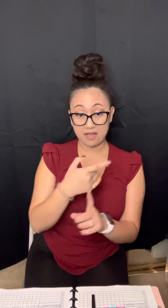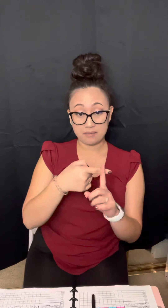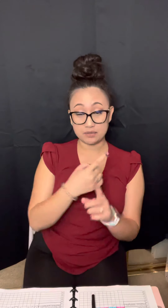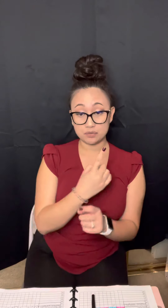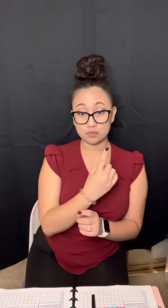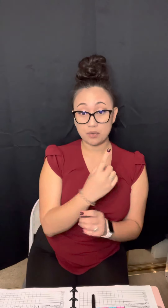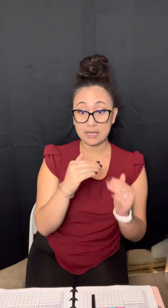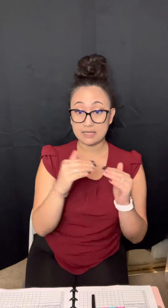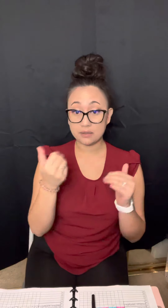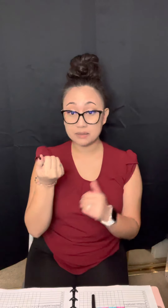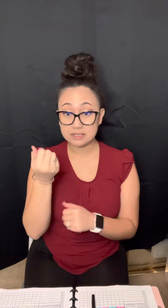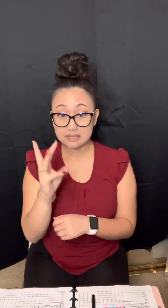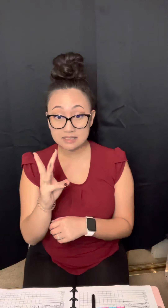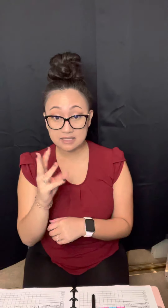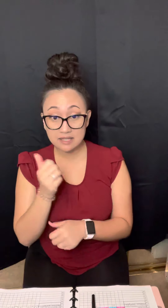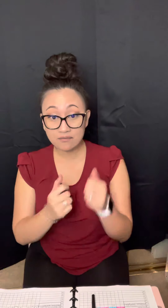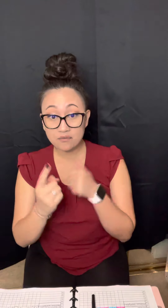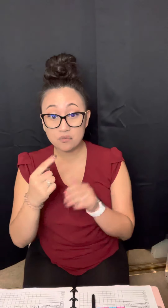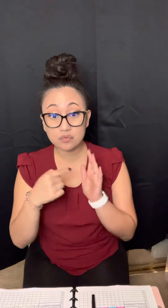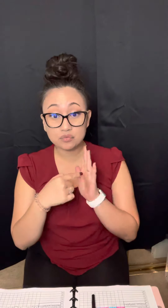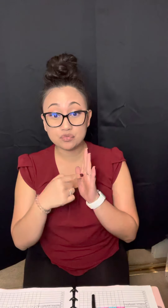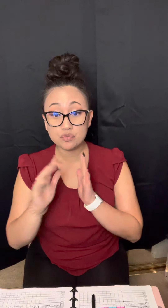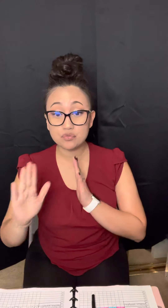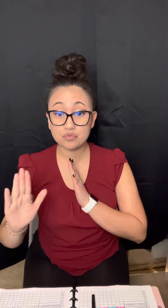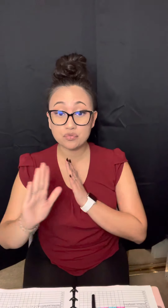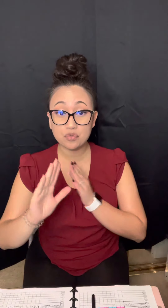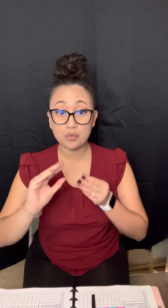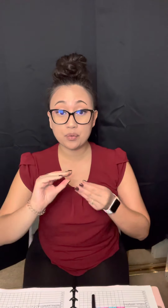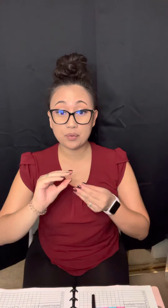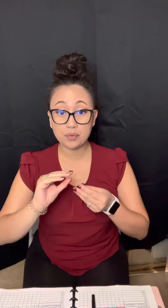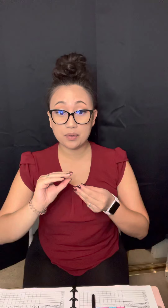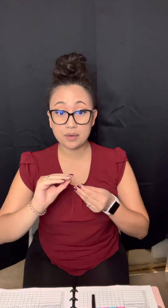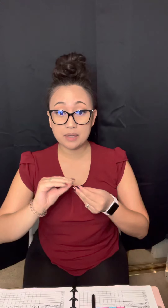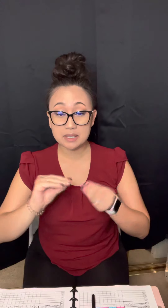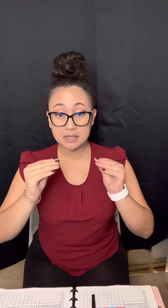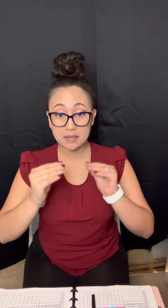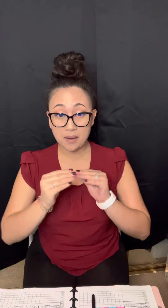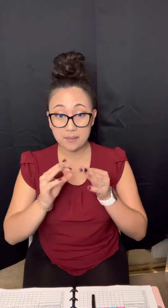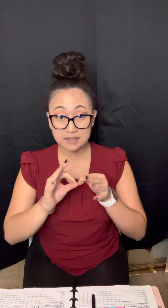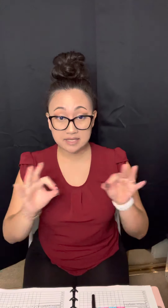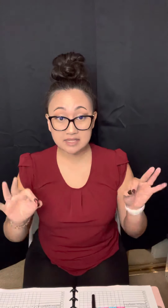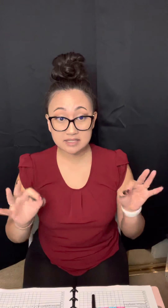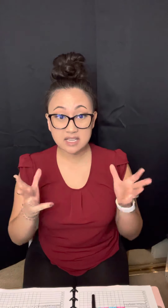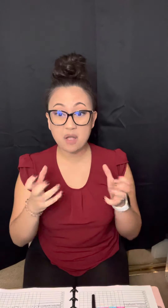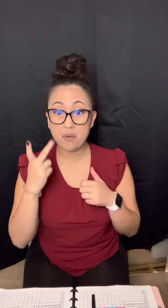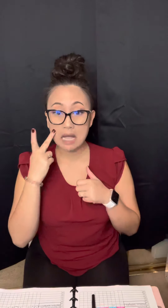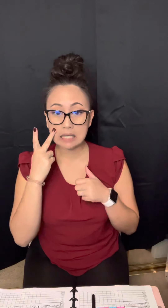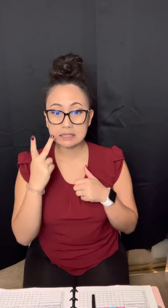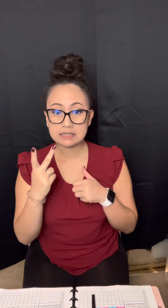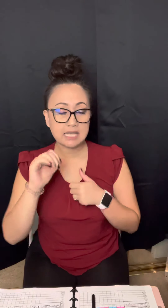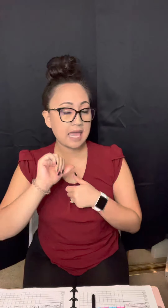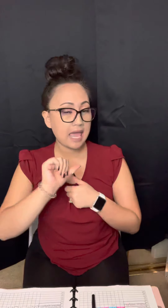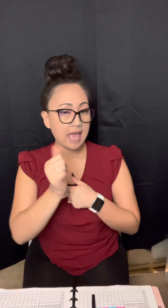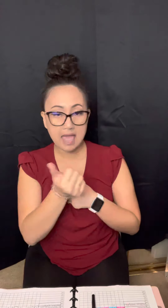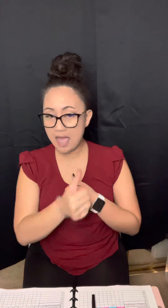number sentence on your whiteboard. I want to see anything that equals 16. Go ahead and show me.